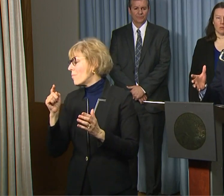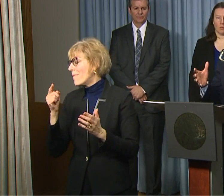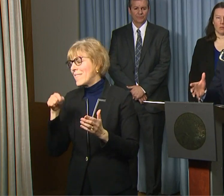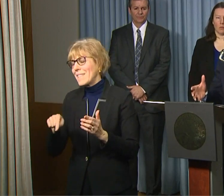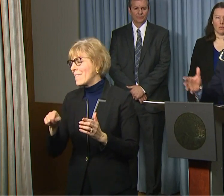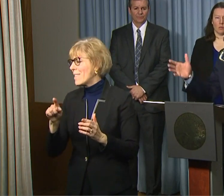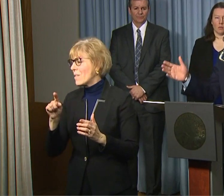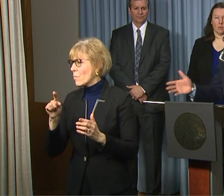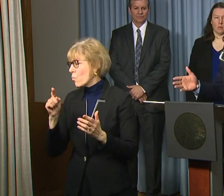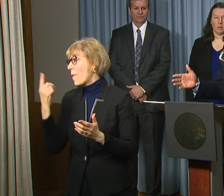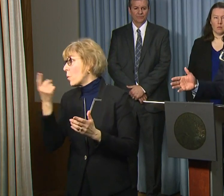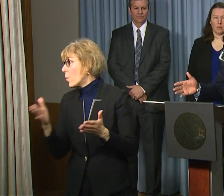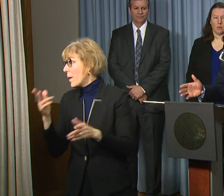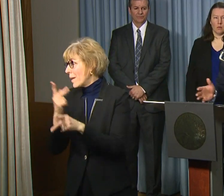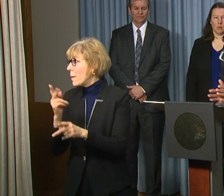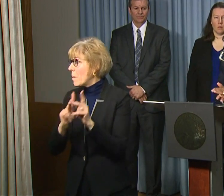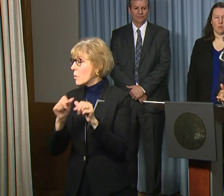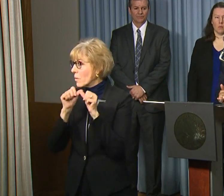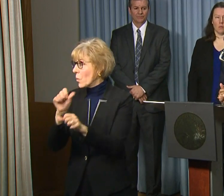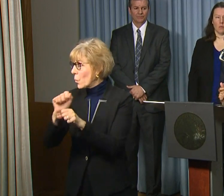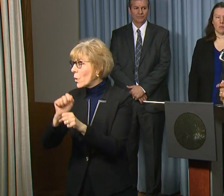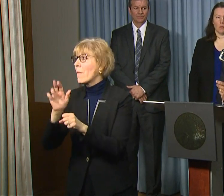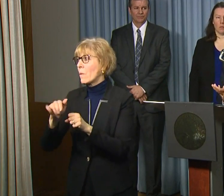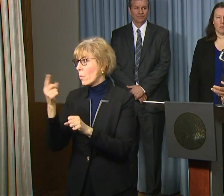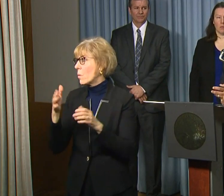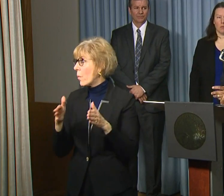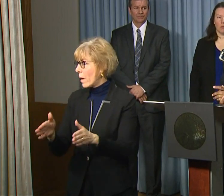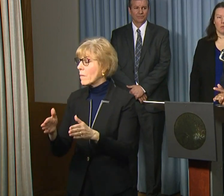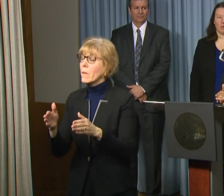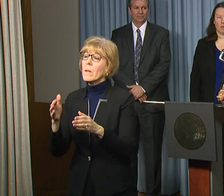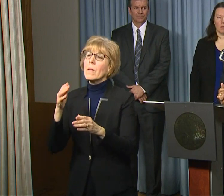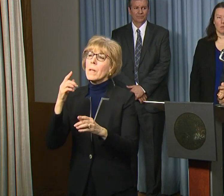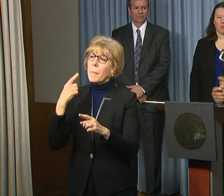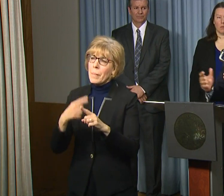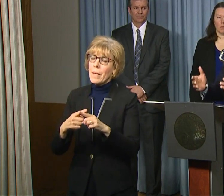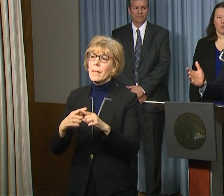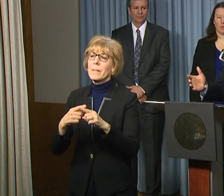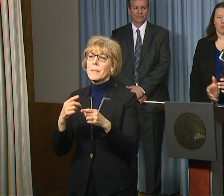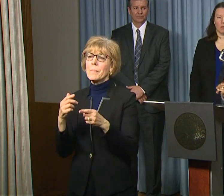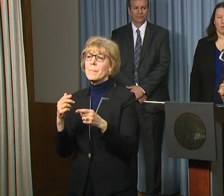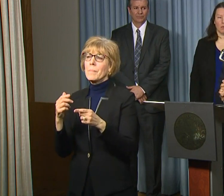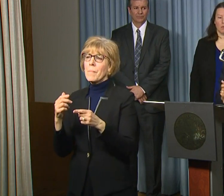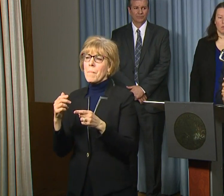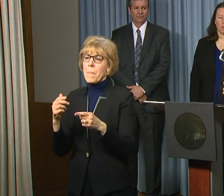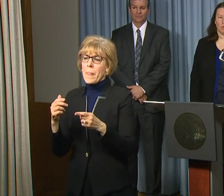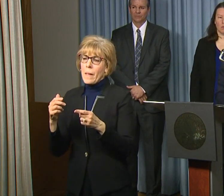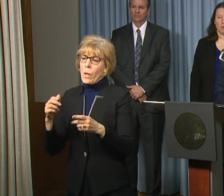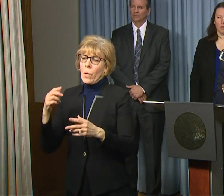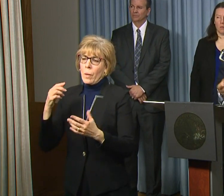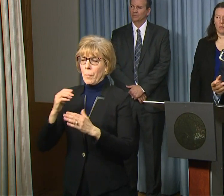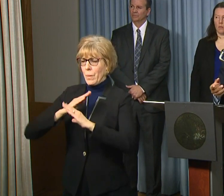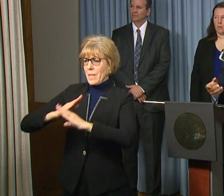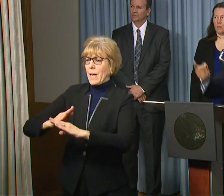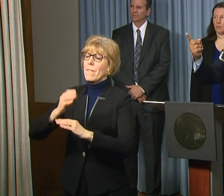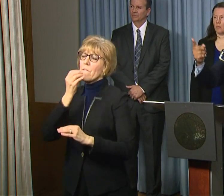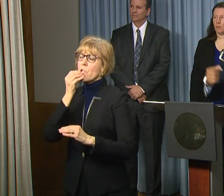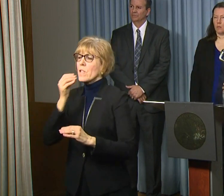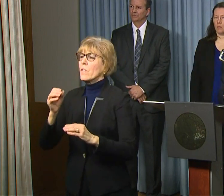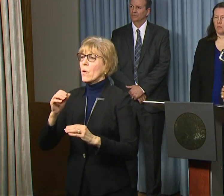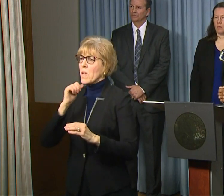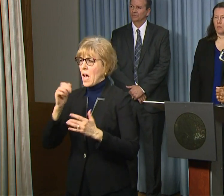people working. That's one way to do that, as well as to practice food insecurity, you know, to combat food insecurity. So I saw another question.